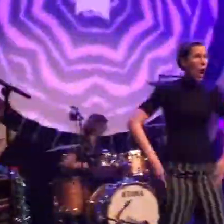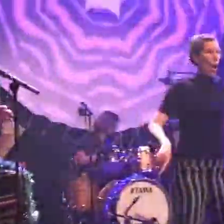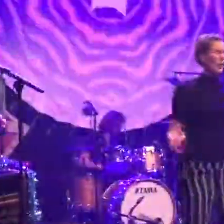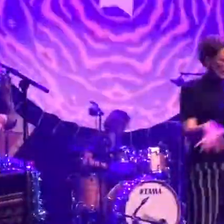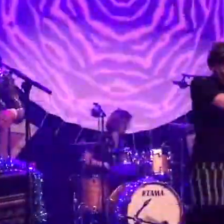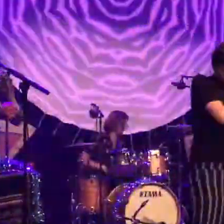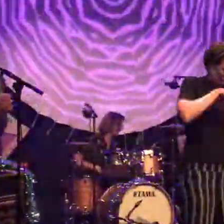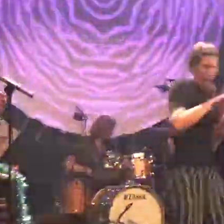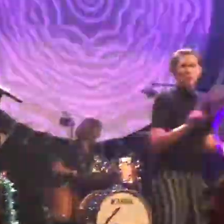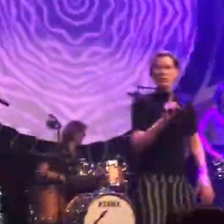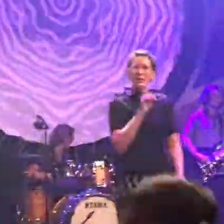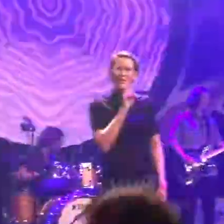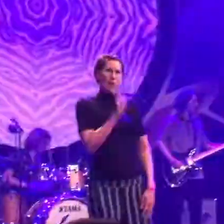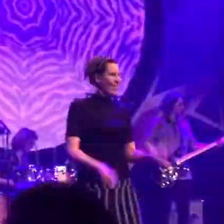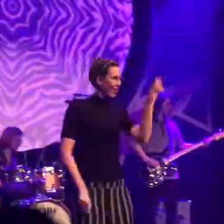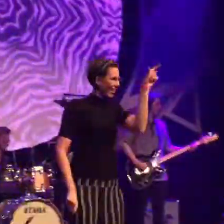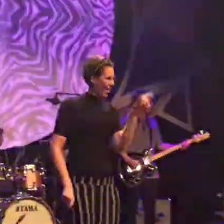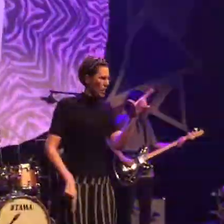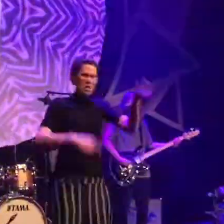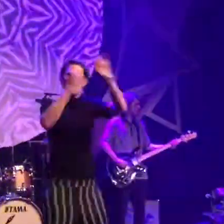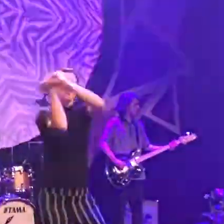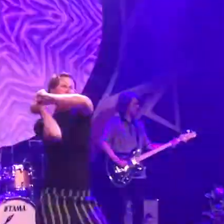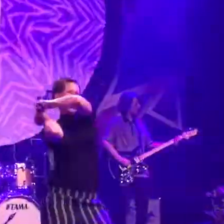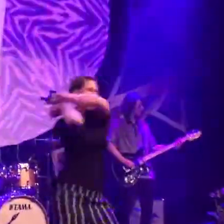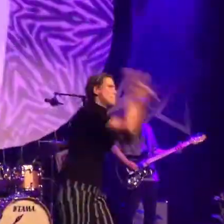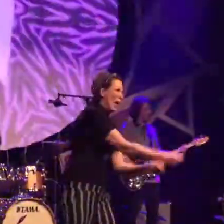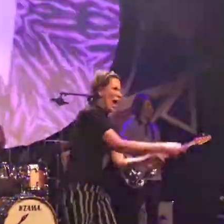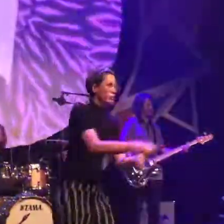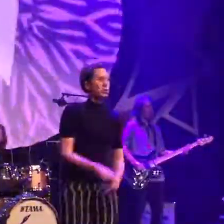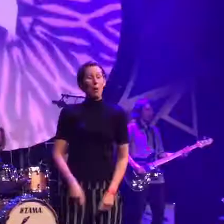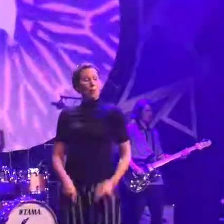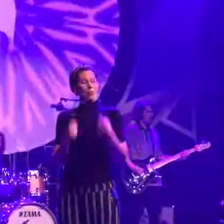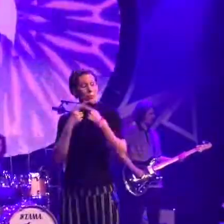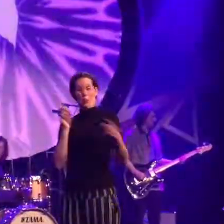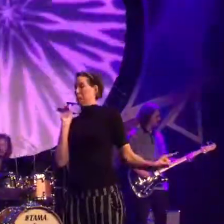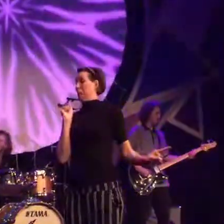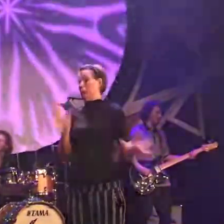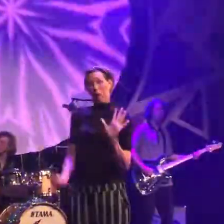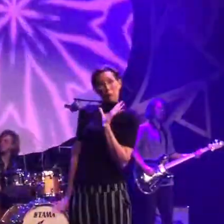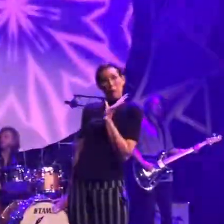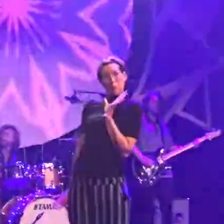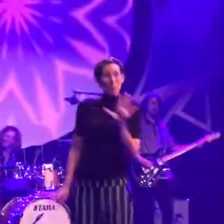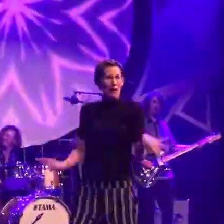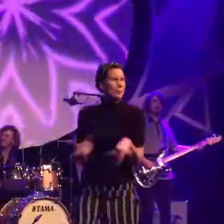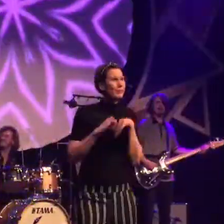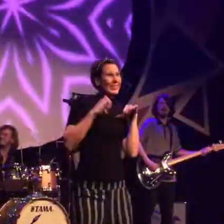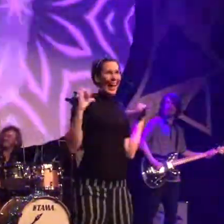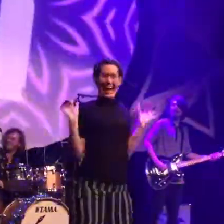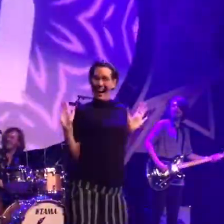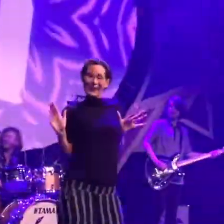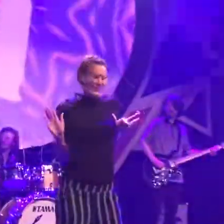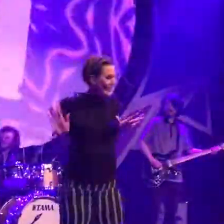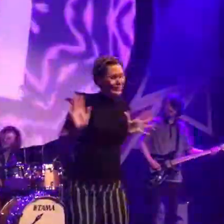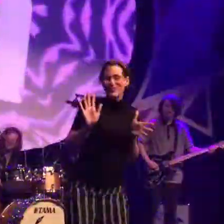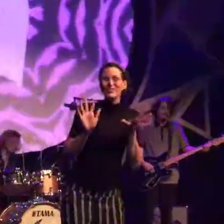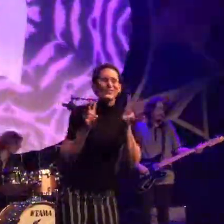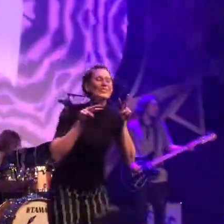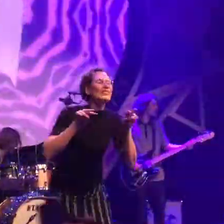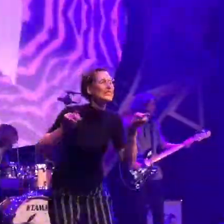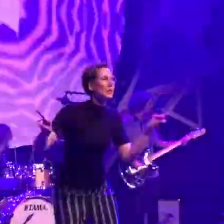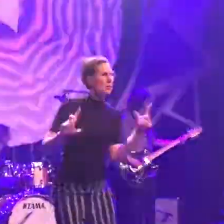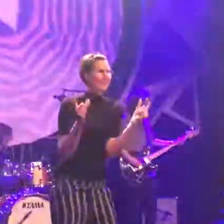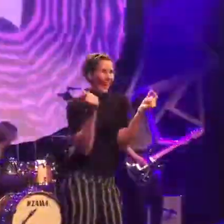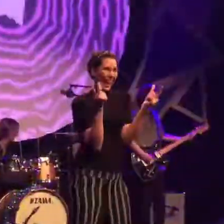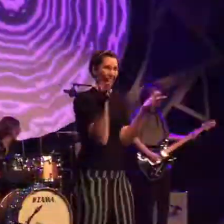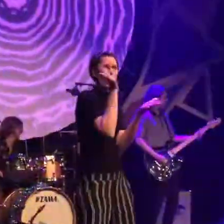Crying, cry, put a hammer in a skull and a die. Freedom, we go. Draw the